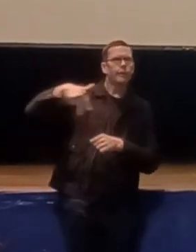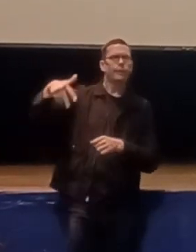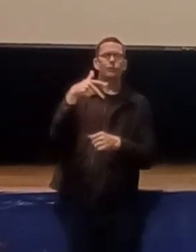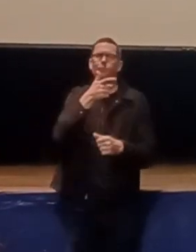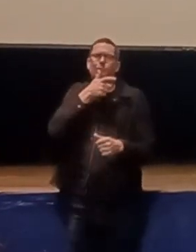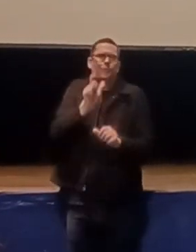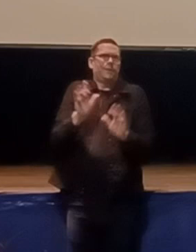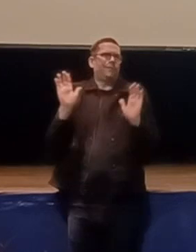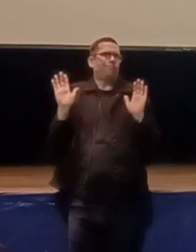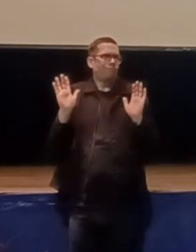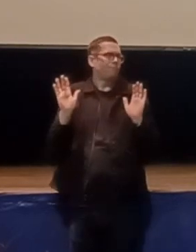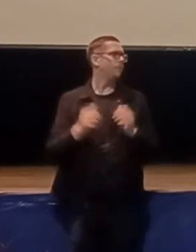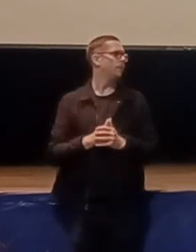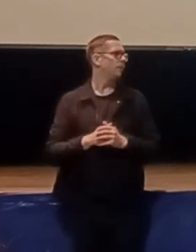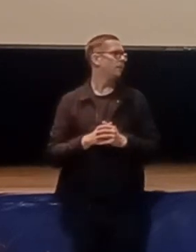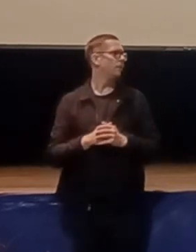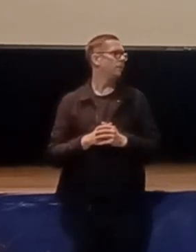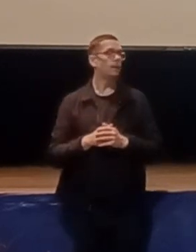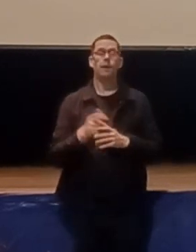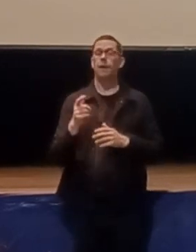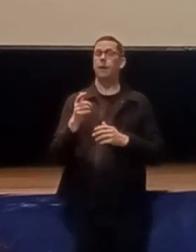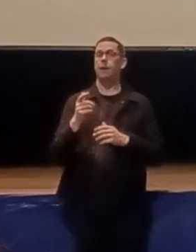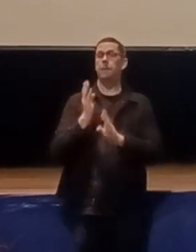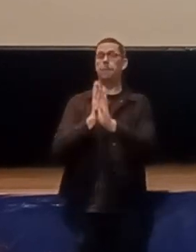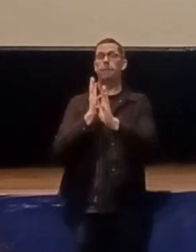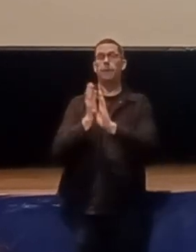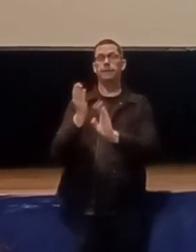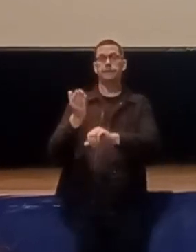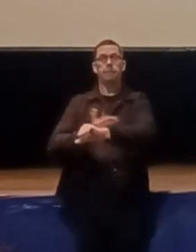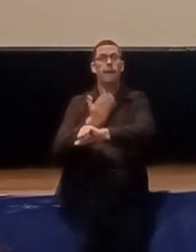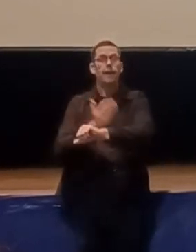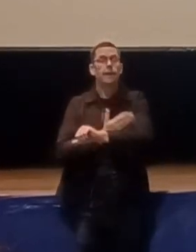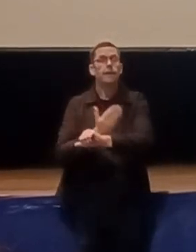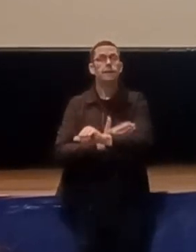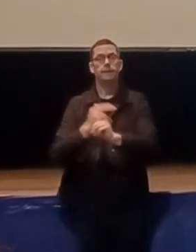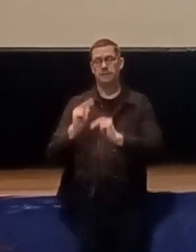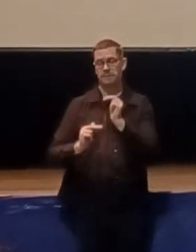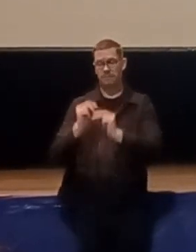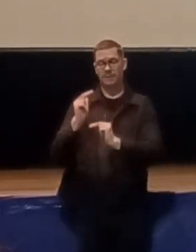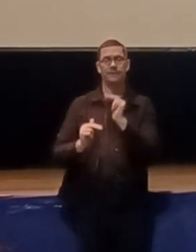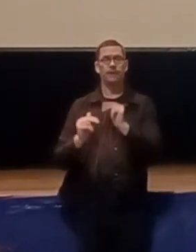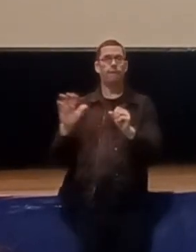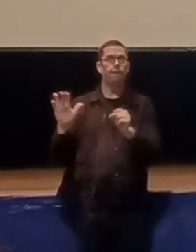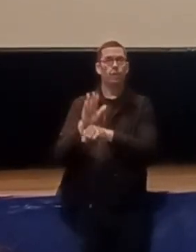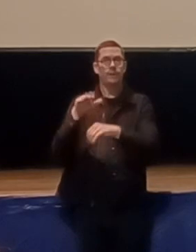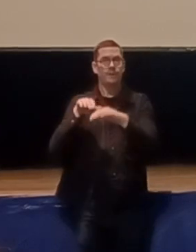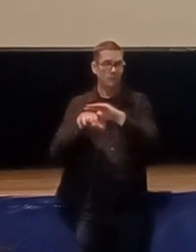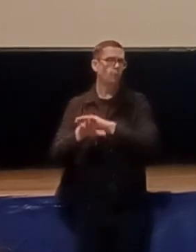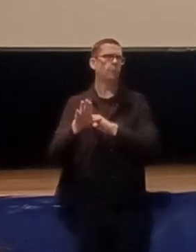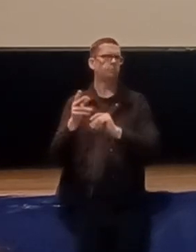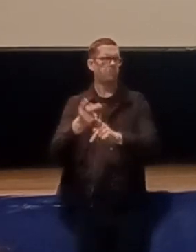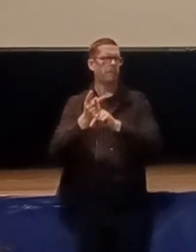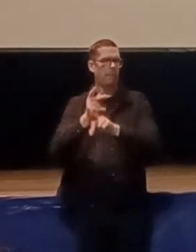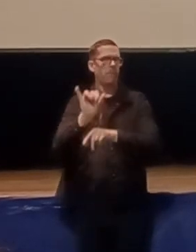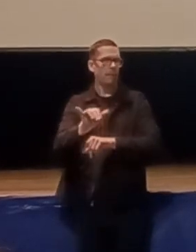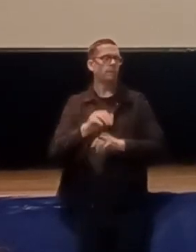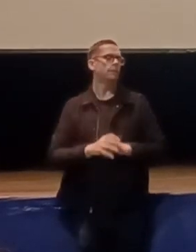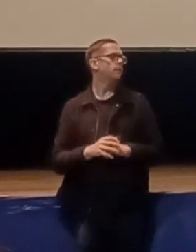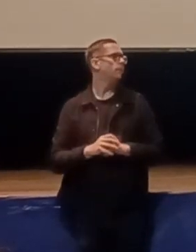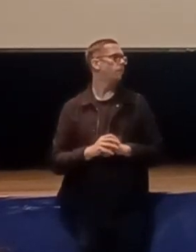We maintained the bus maintenance building as a fully indoor facility to meet our operational needs, and